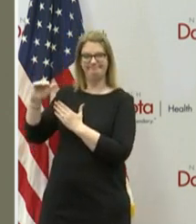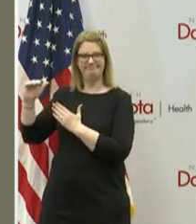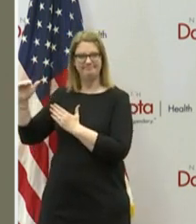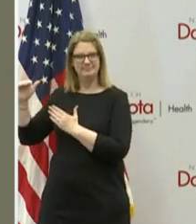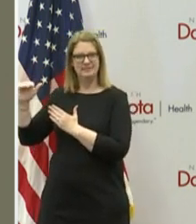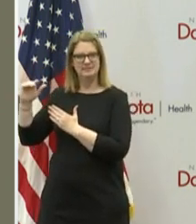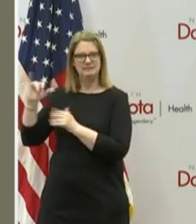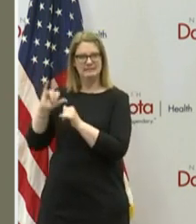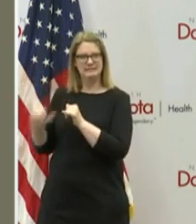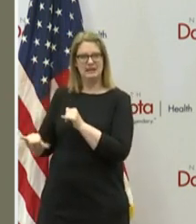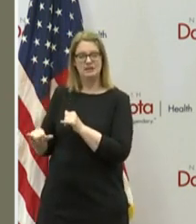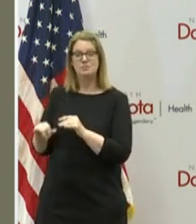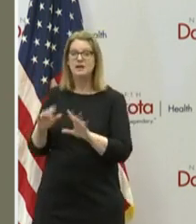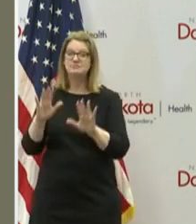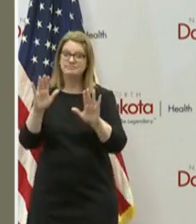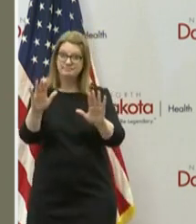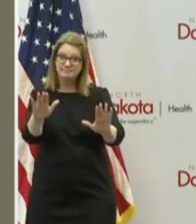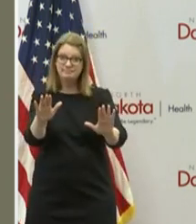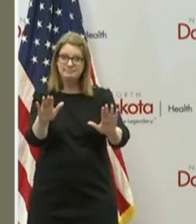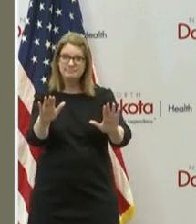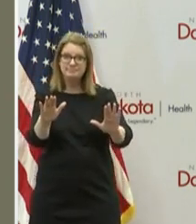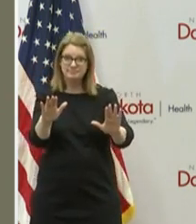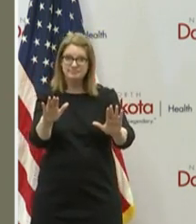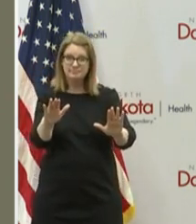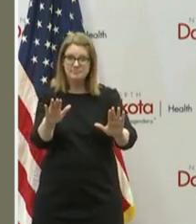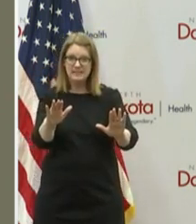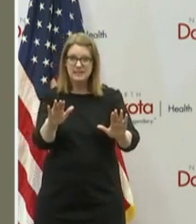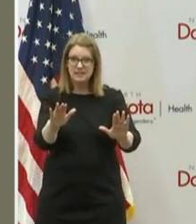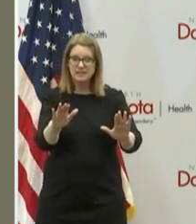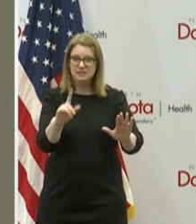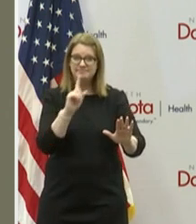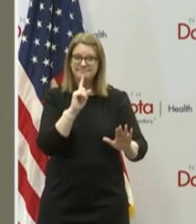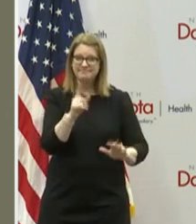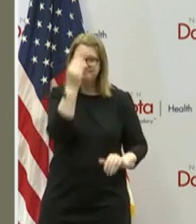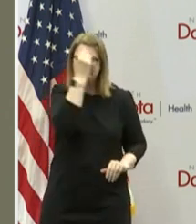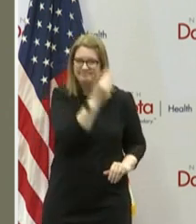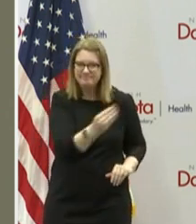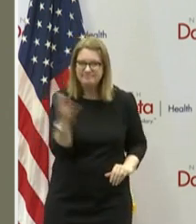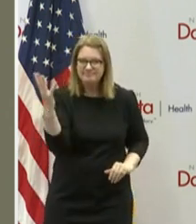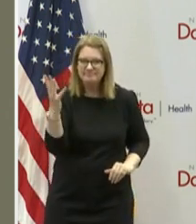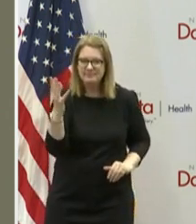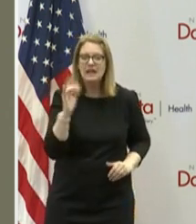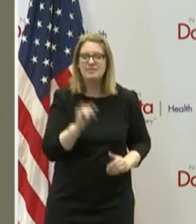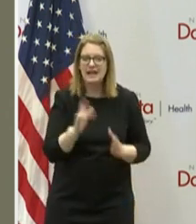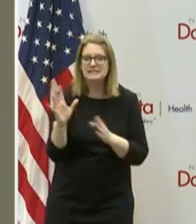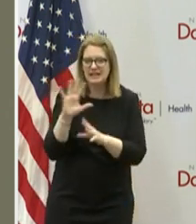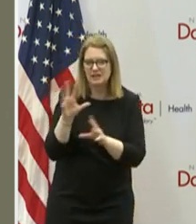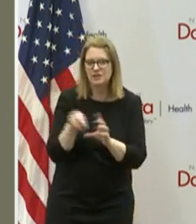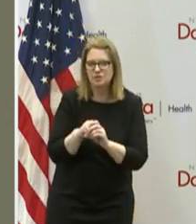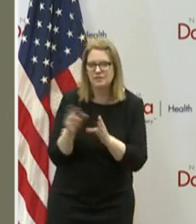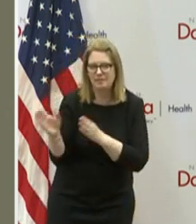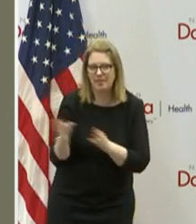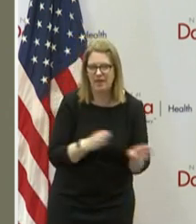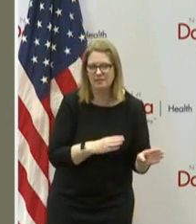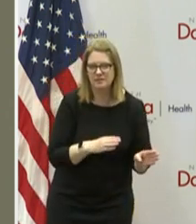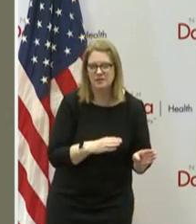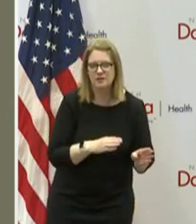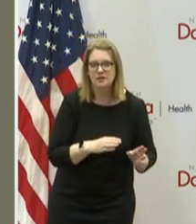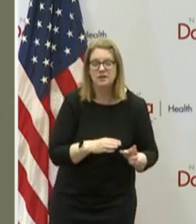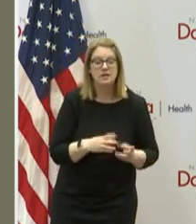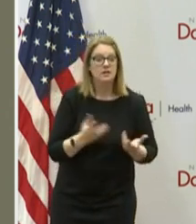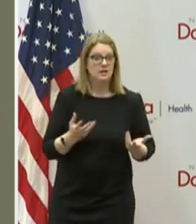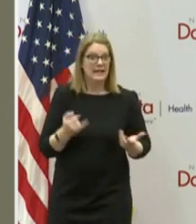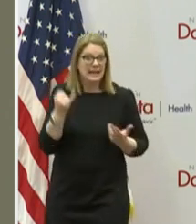And I want to assure people that this is I want to say part of the plan, but if we're going to